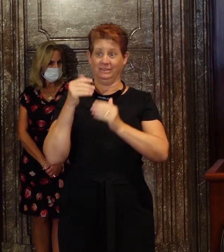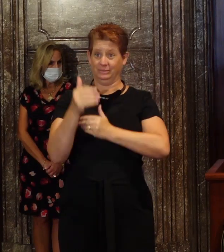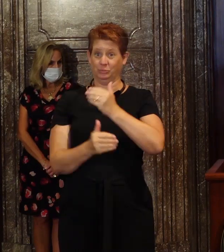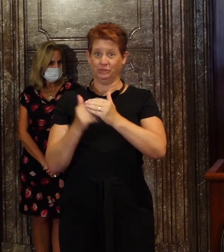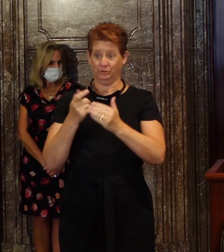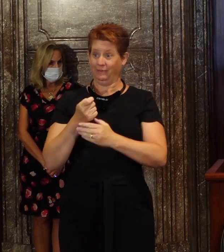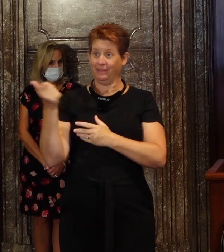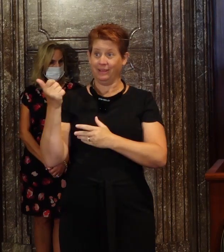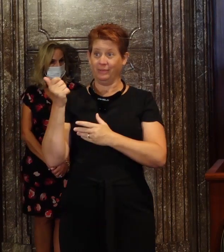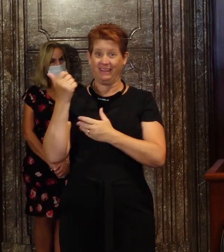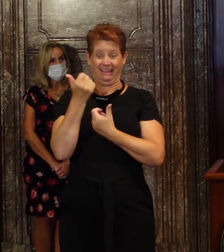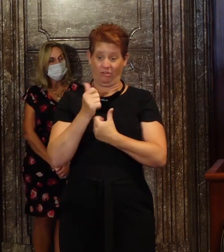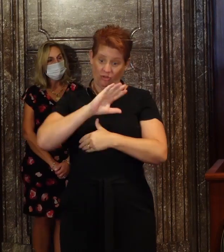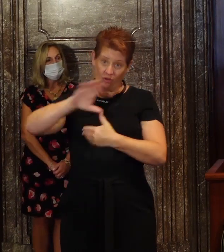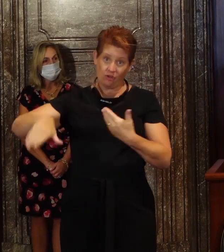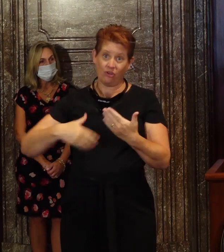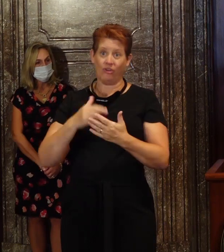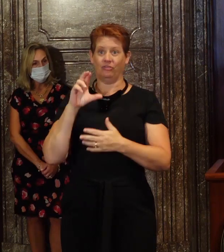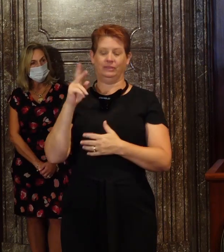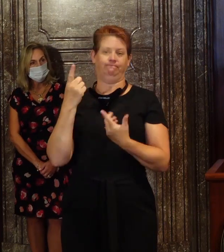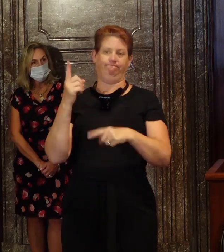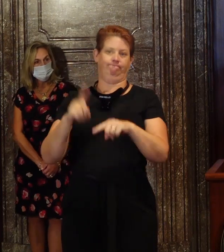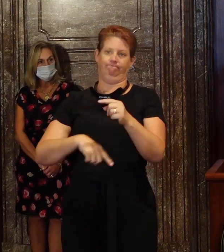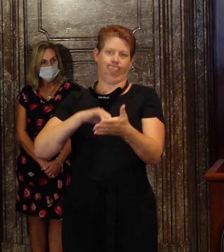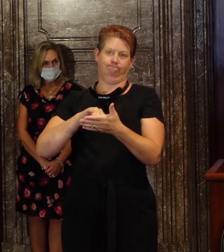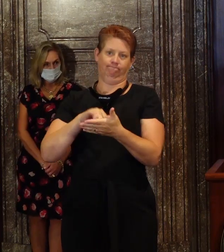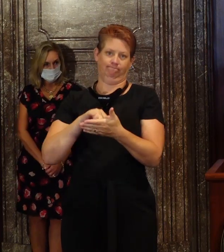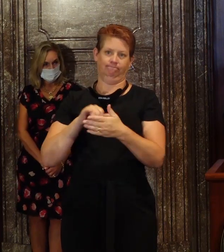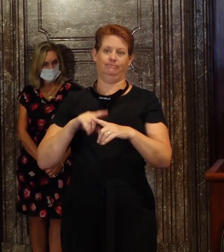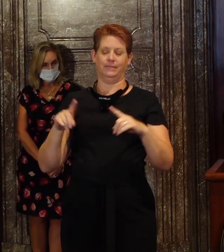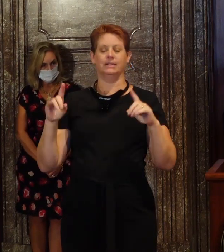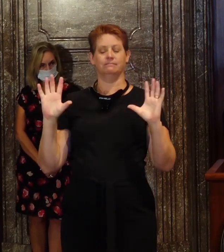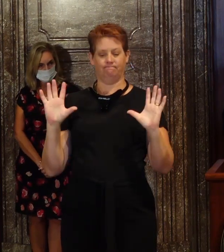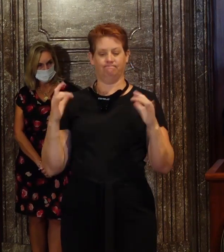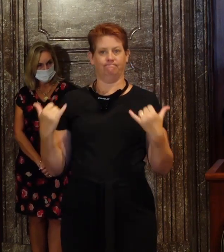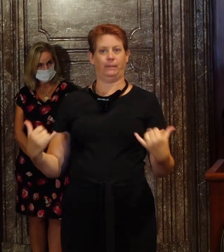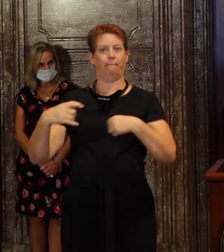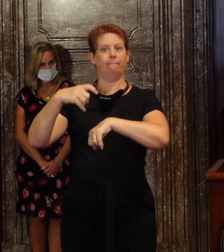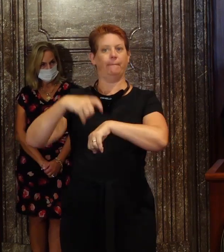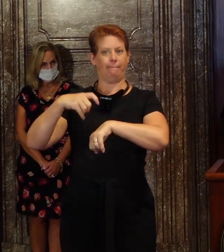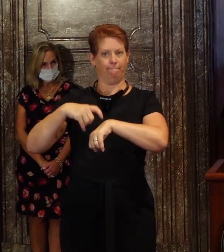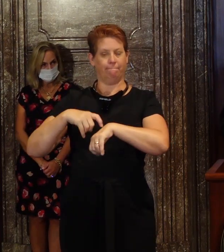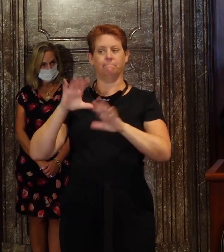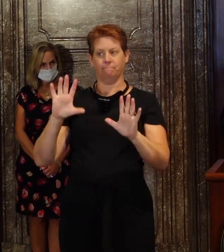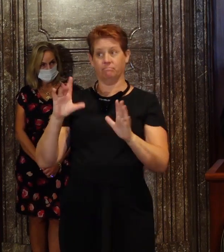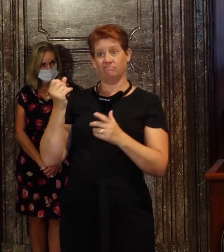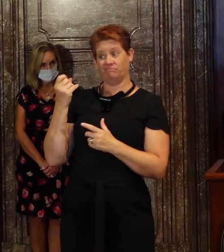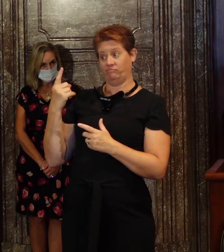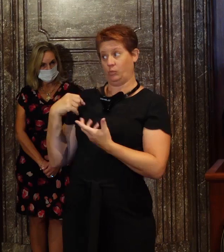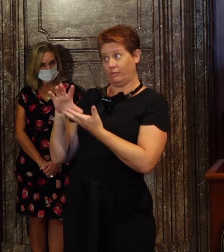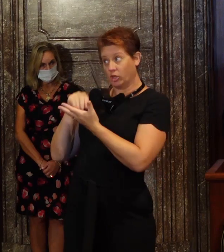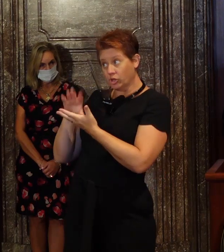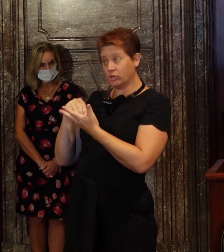all possibility of risk. We can't do it. But the time has come, based on what we've learned, what